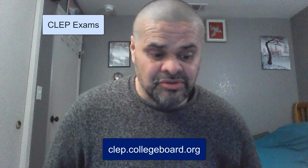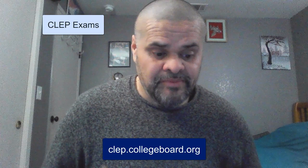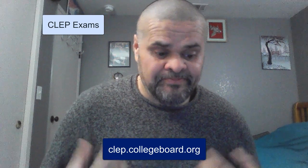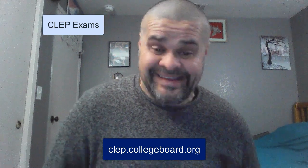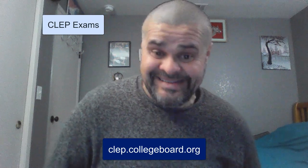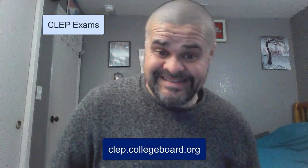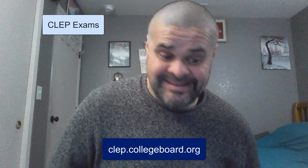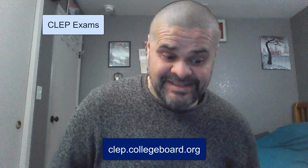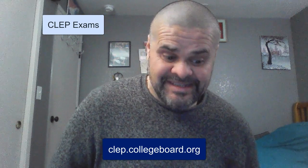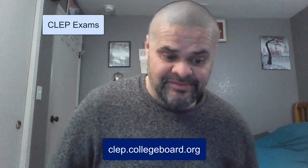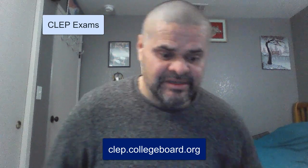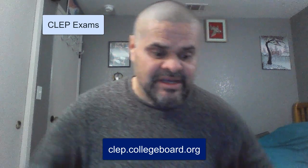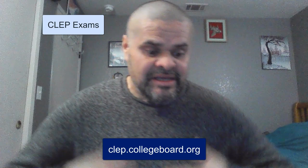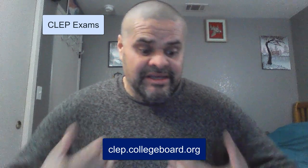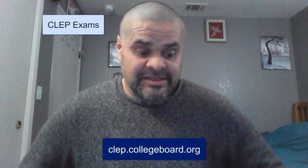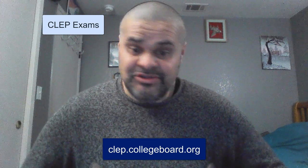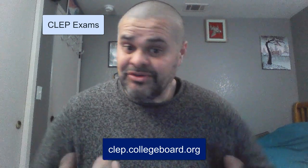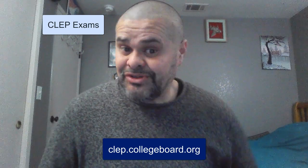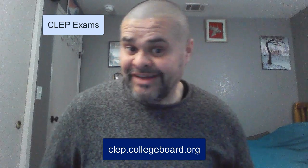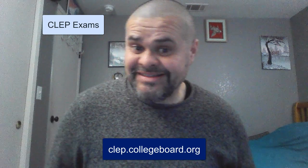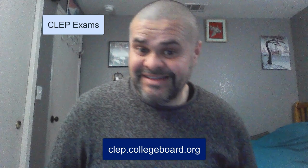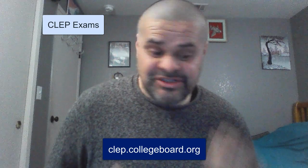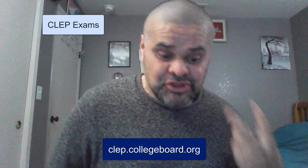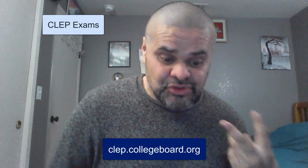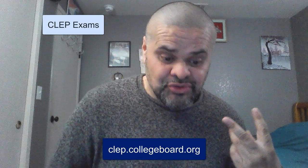to 1877, history of the United States 2,